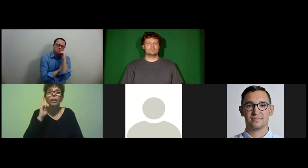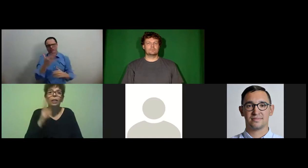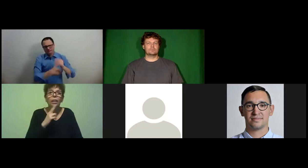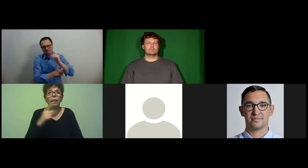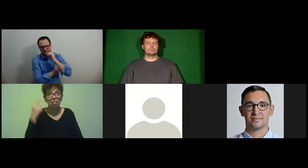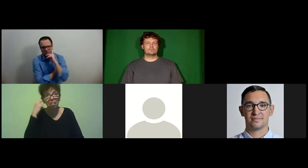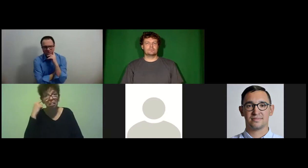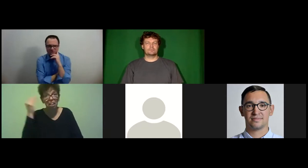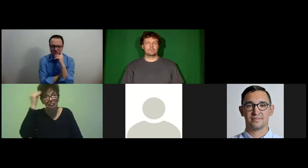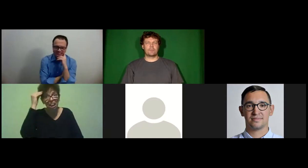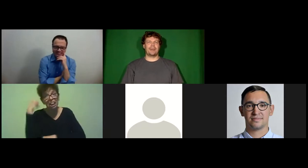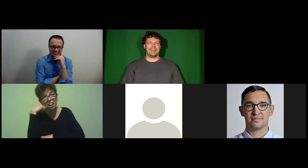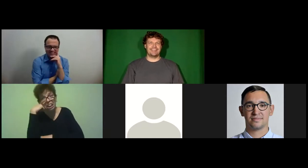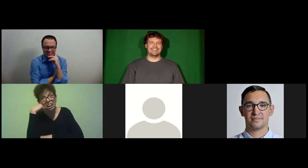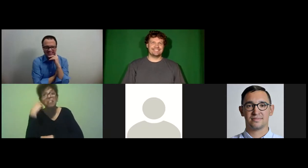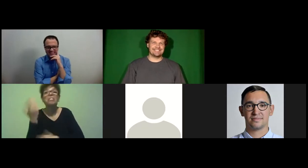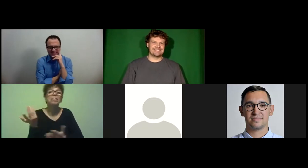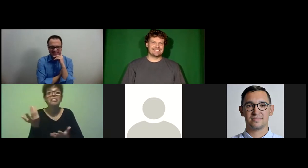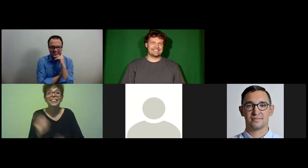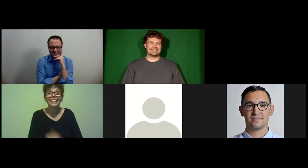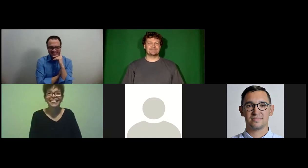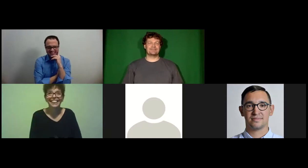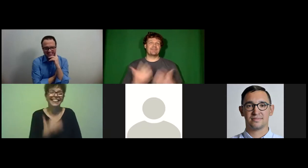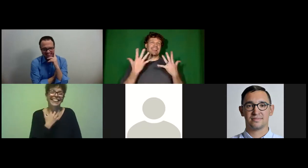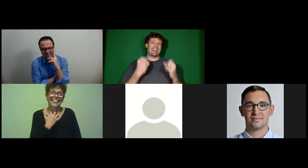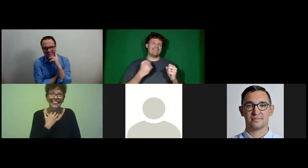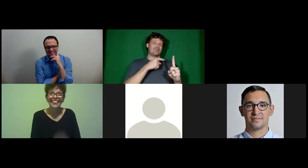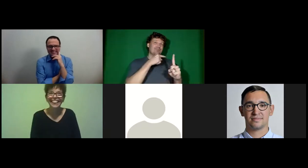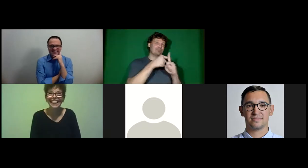yelling. How did you deal with that?